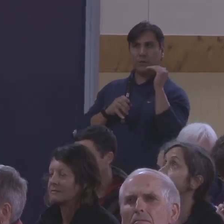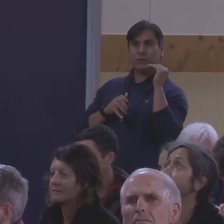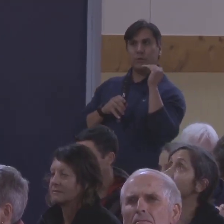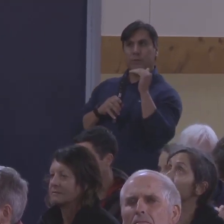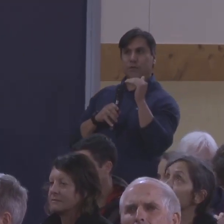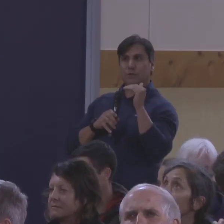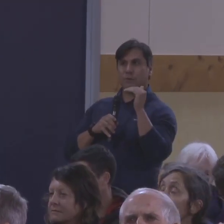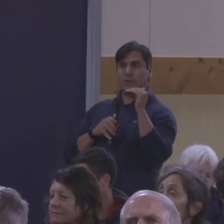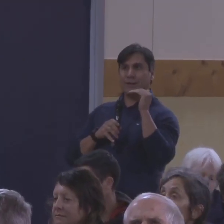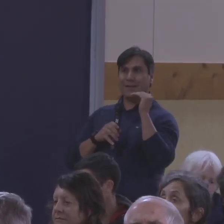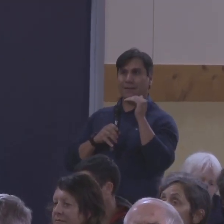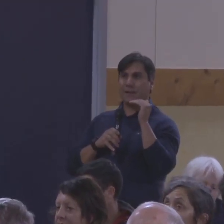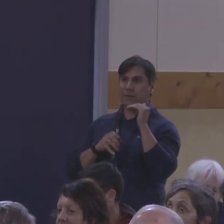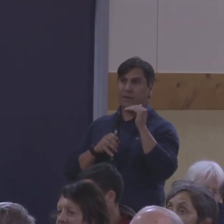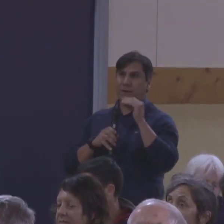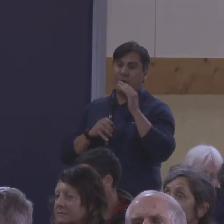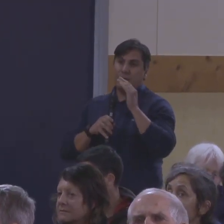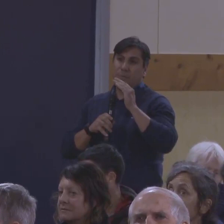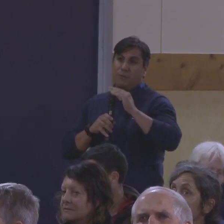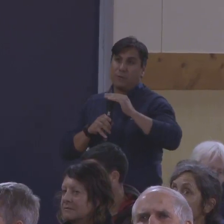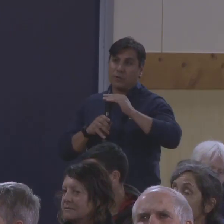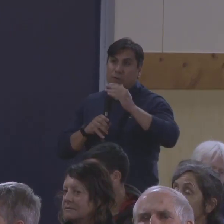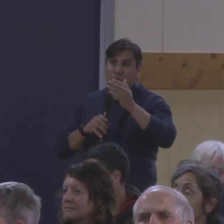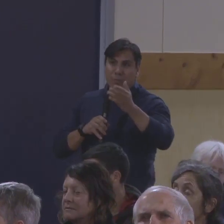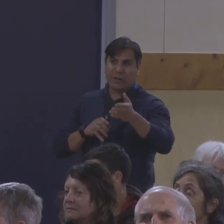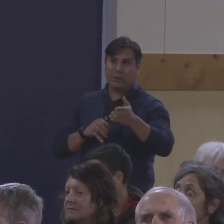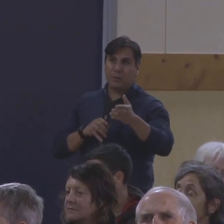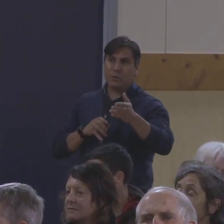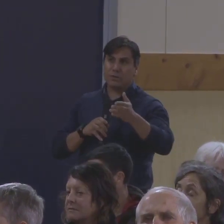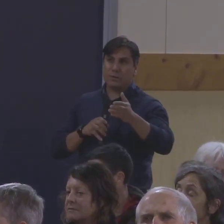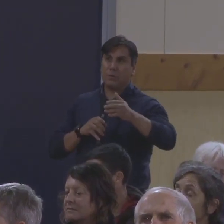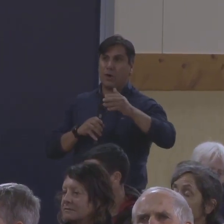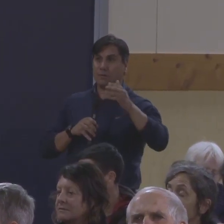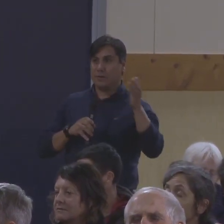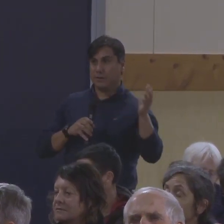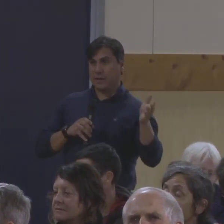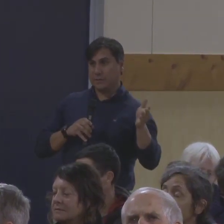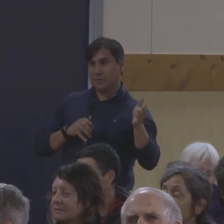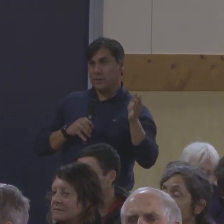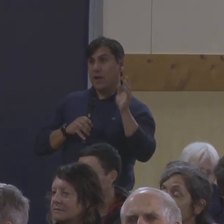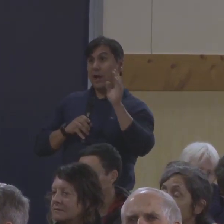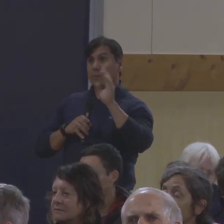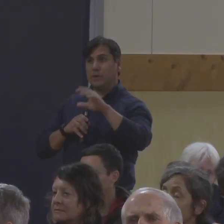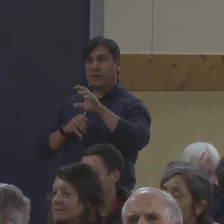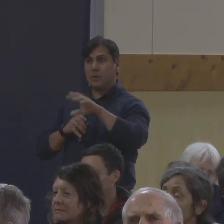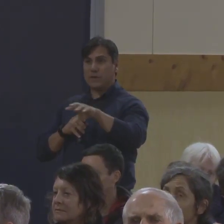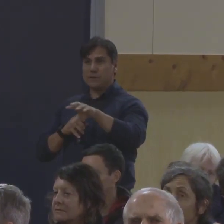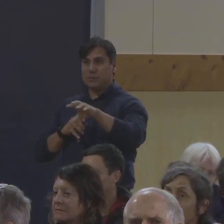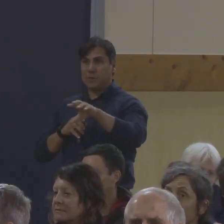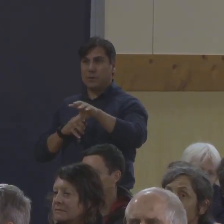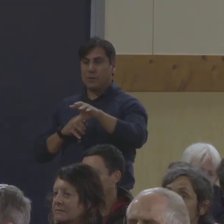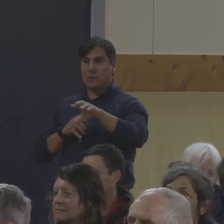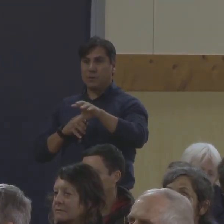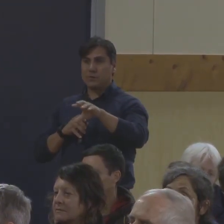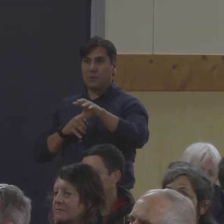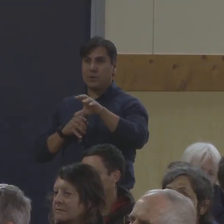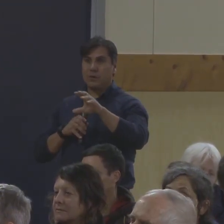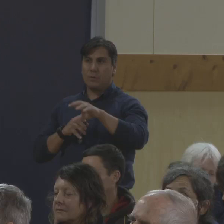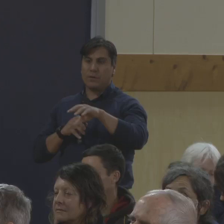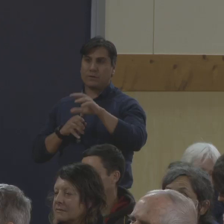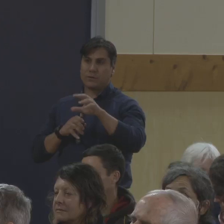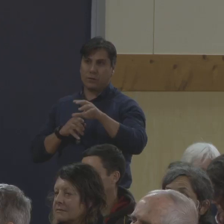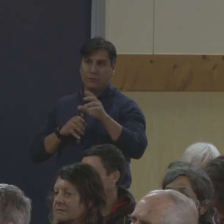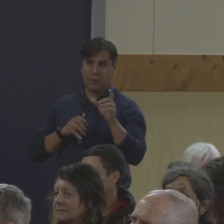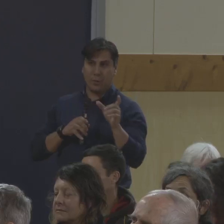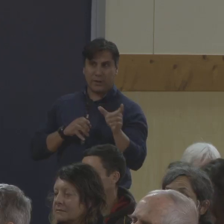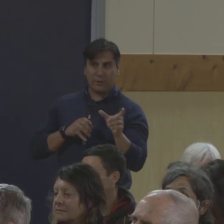water, going to measure the lead level before to supply new water or after that? I'm doing the question because we know